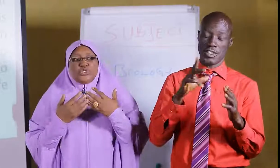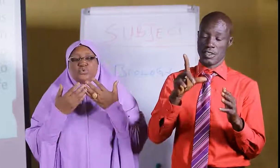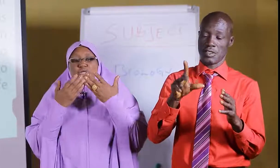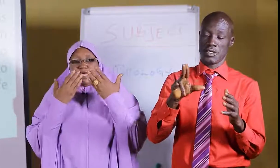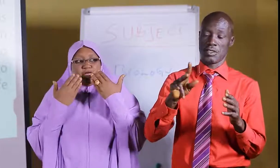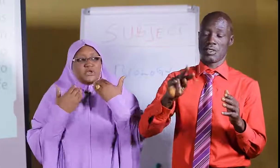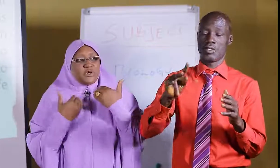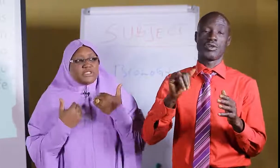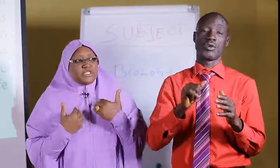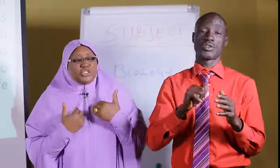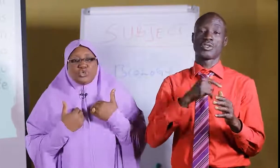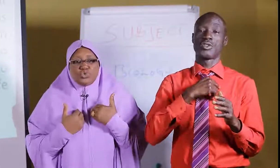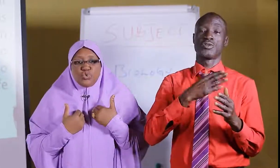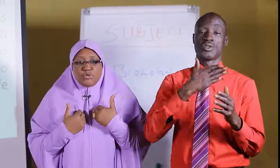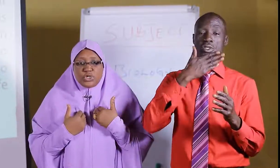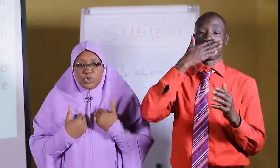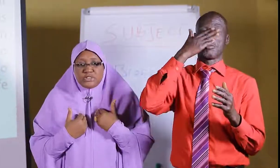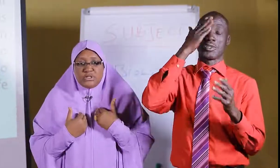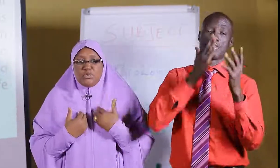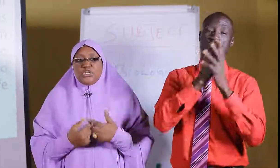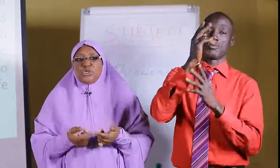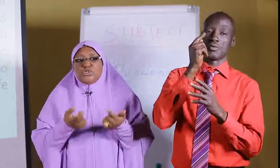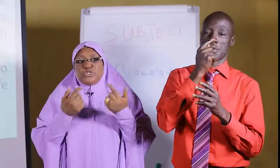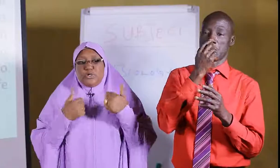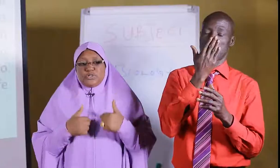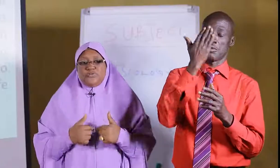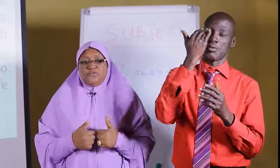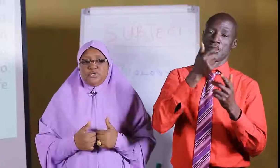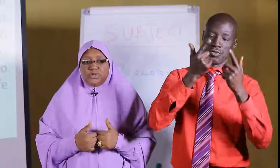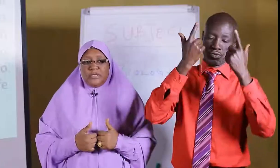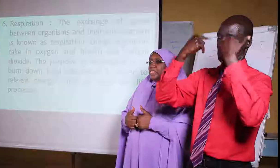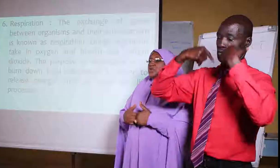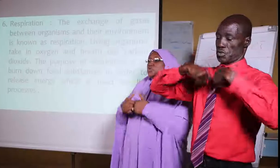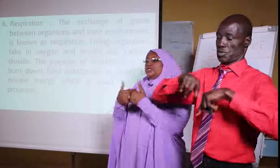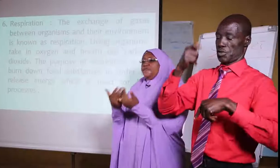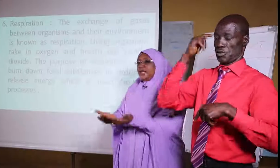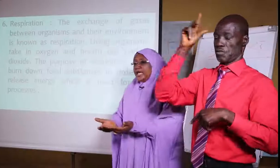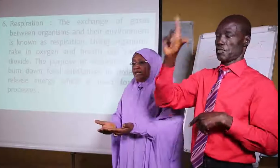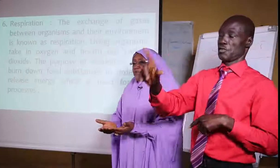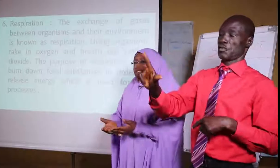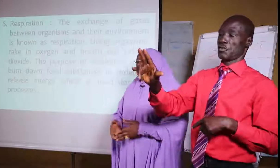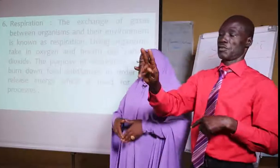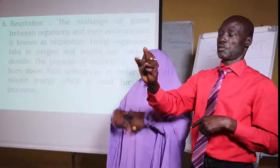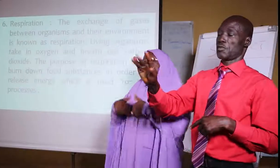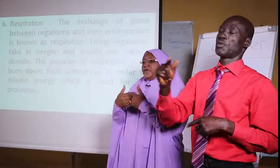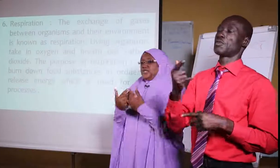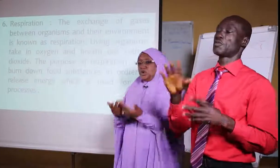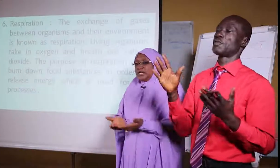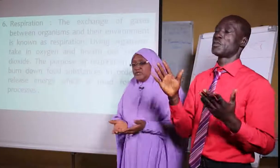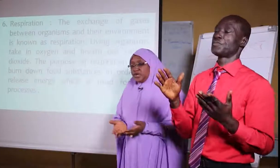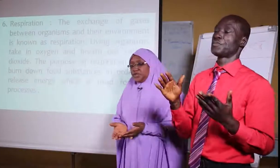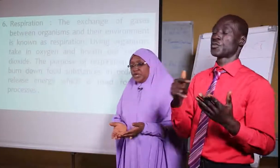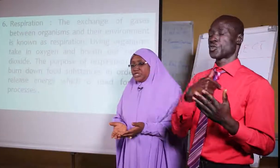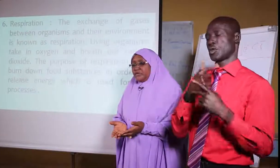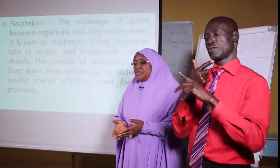Though we take in the oxygen through the nose, but it goes to the lungs for the function. So different animals have different